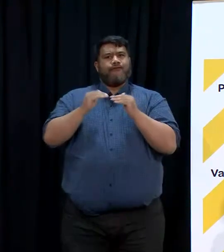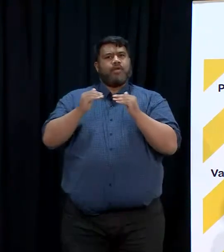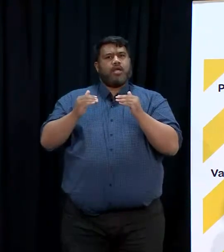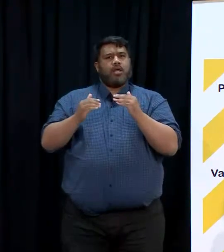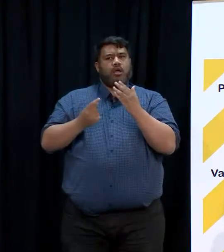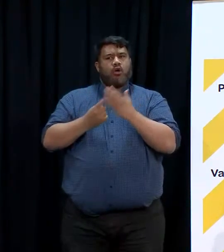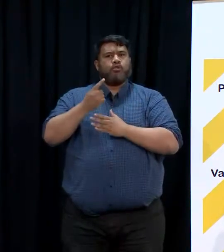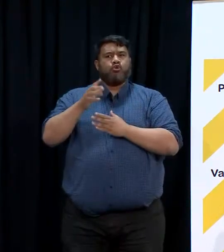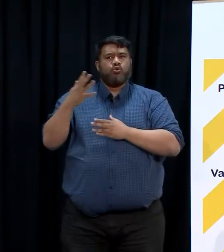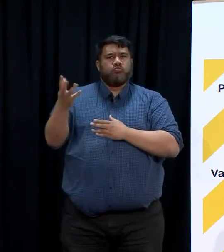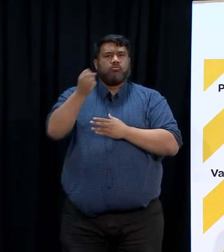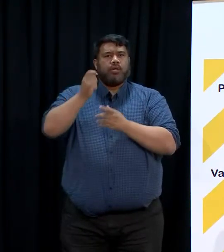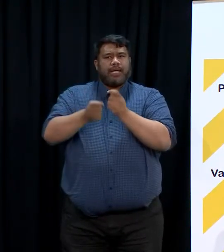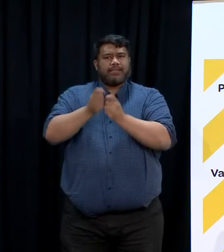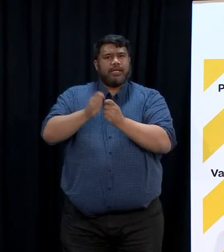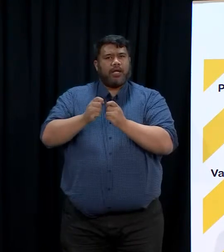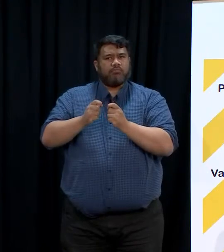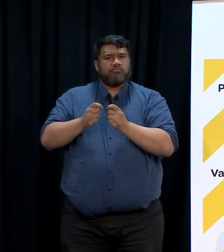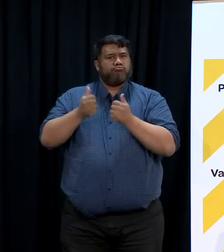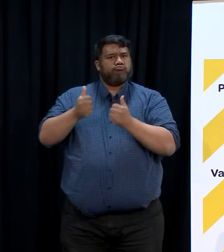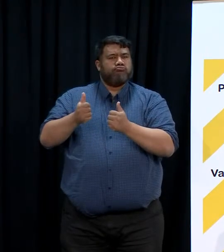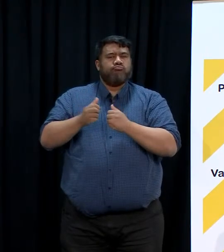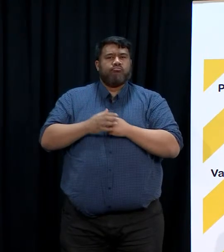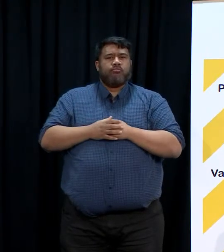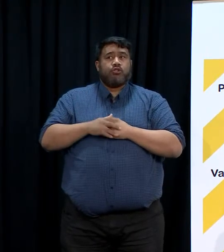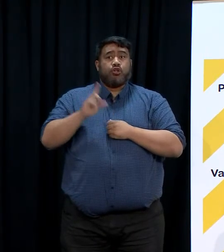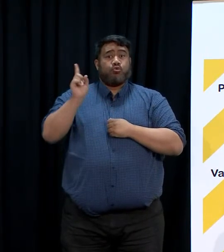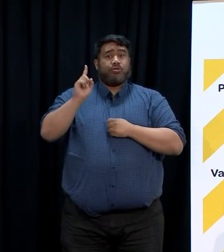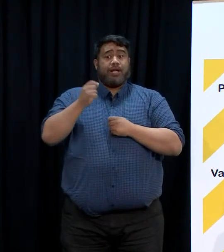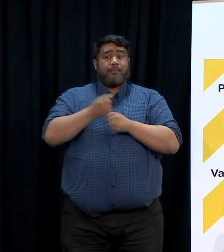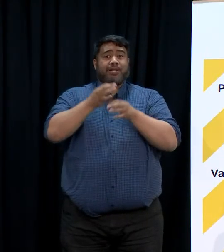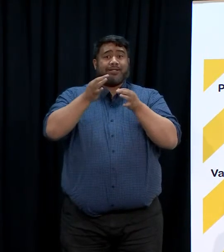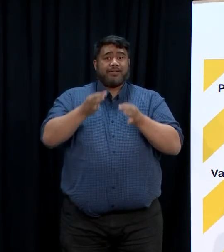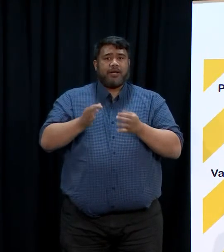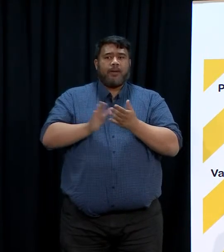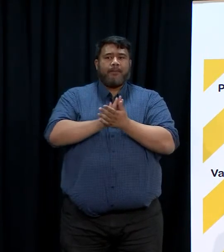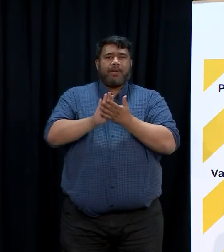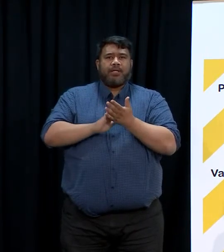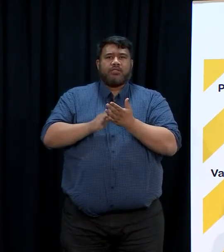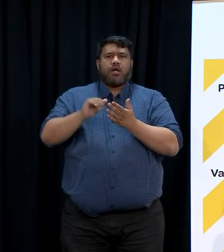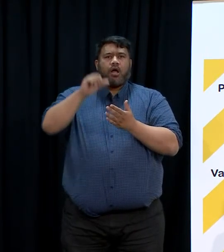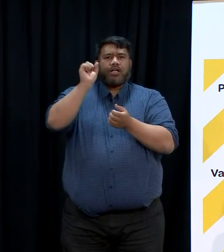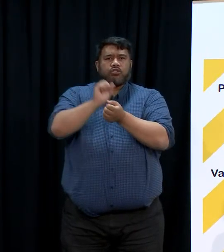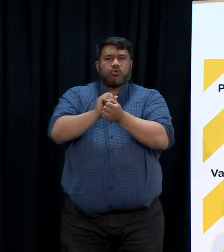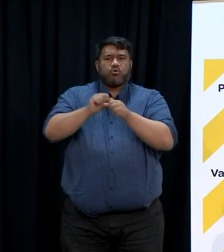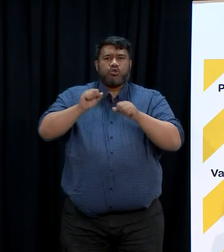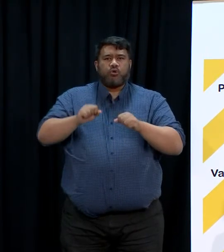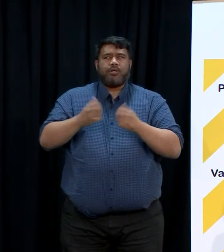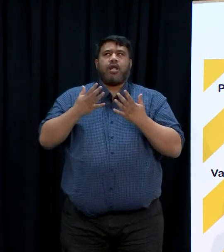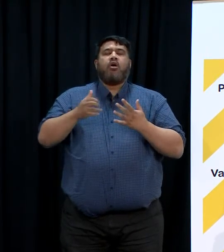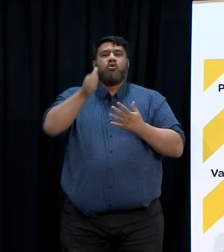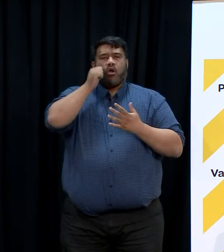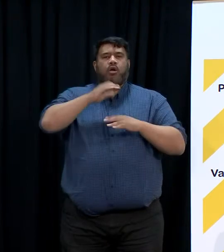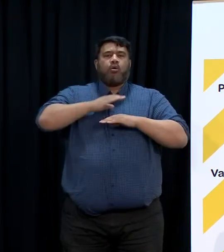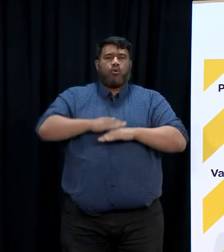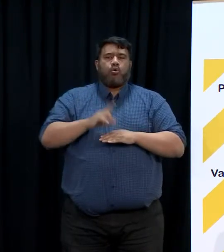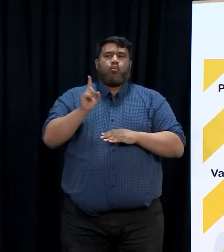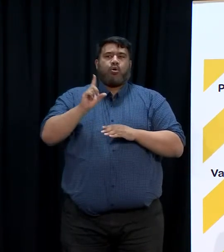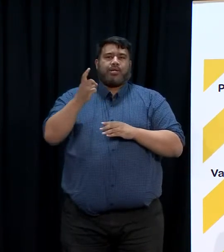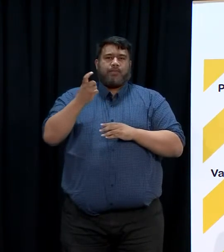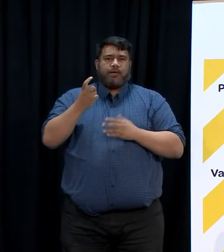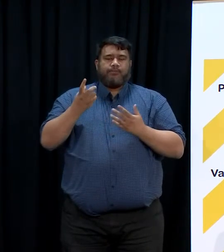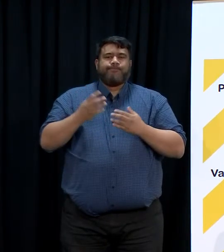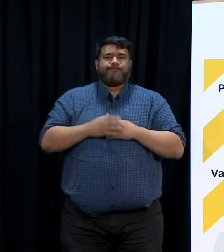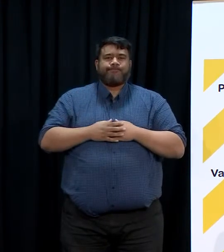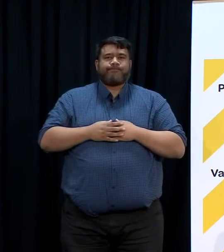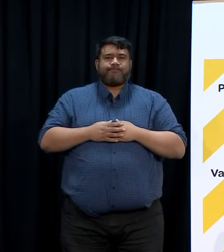So today's decision provides certainty to our senior secondary school students, while recognising that those who are not able